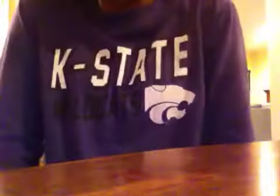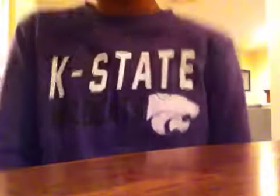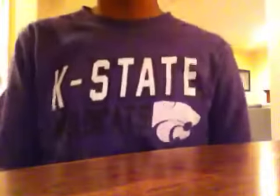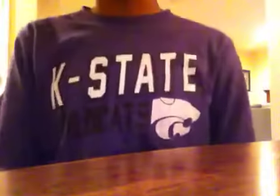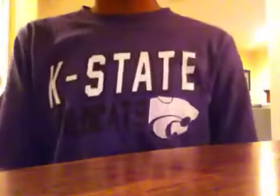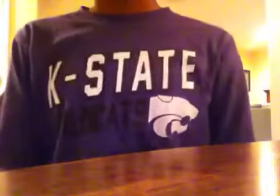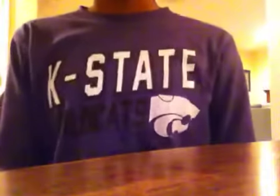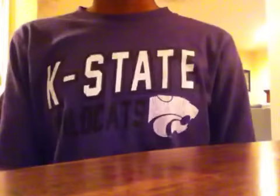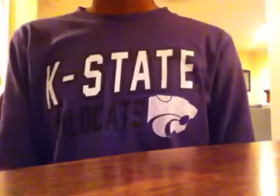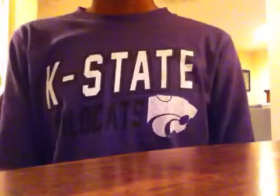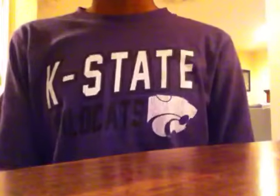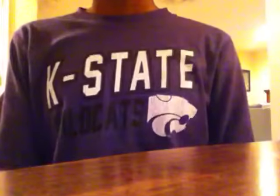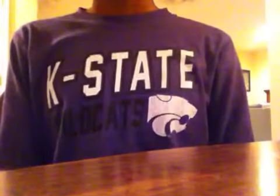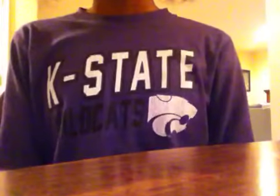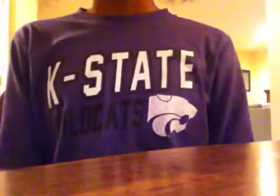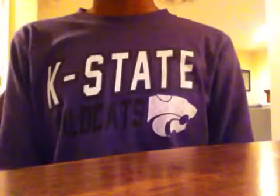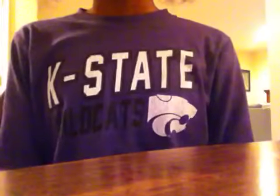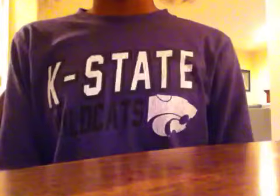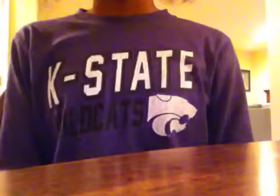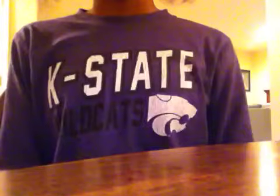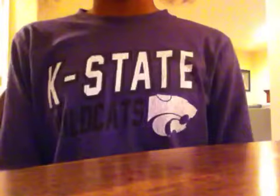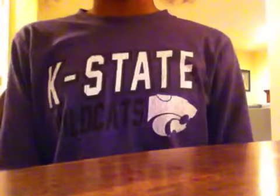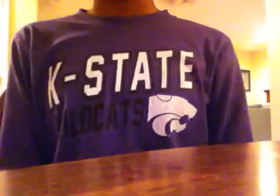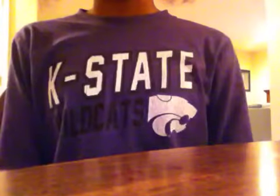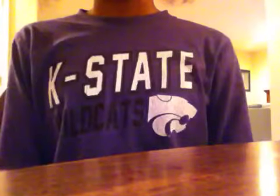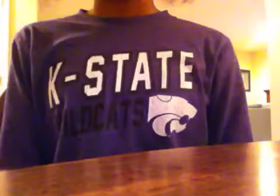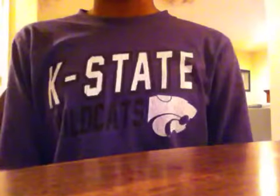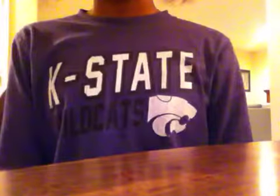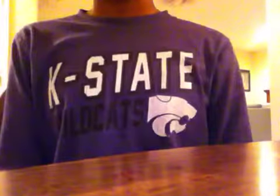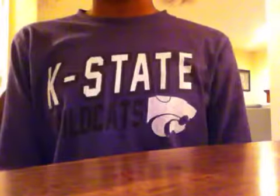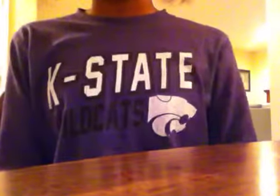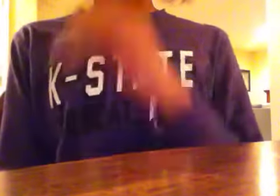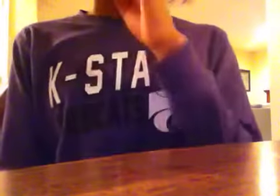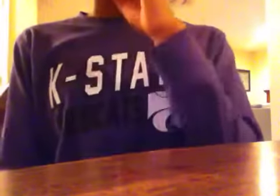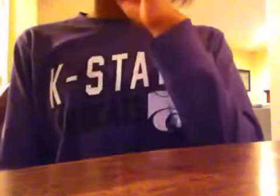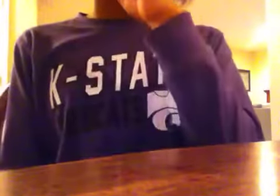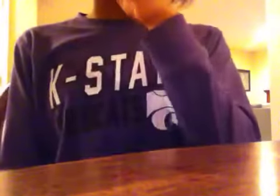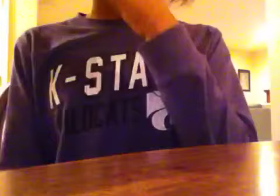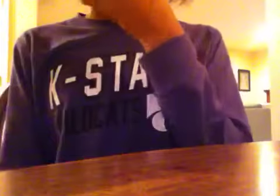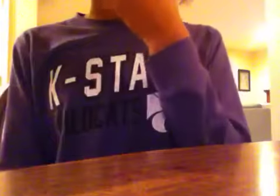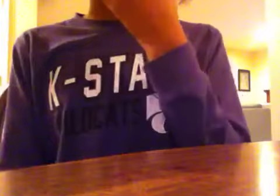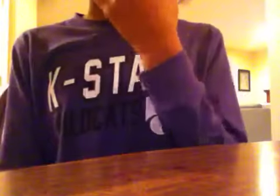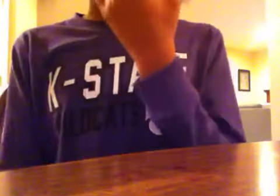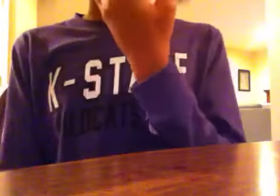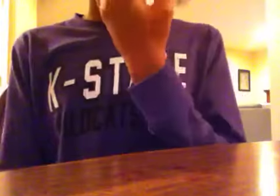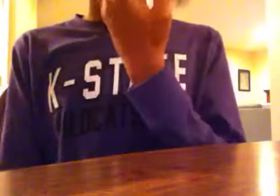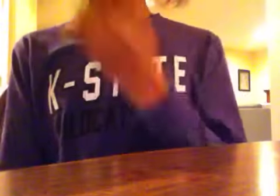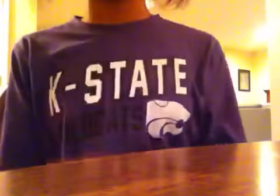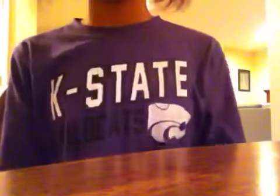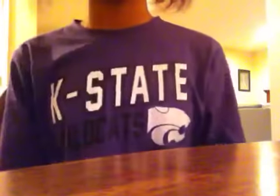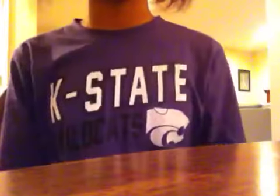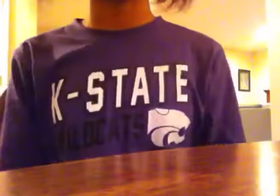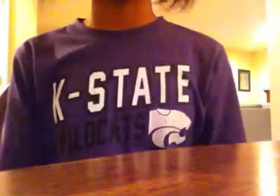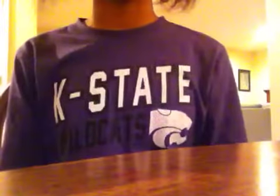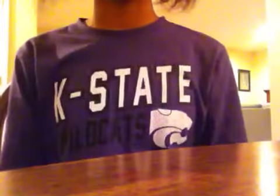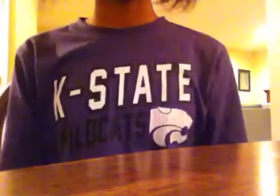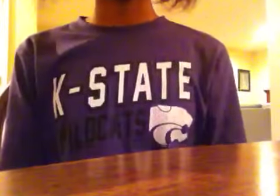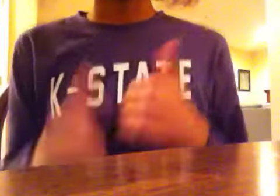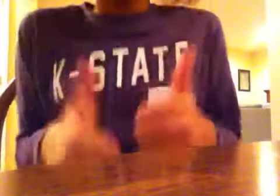boyfriend I guess guy that you want to like you for Valentine's Day since it's the perfect day and